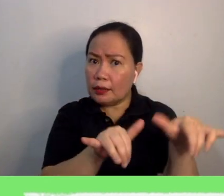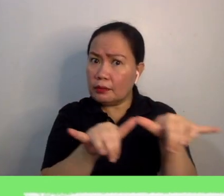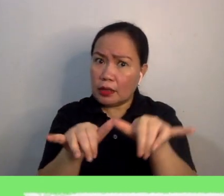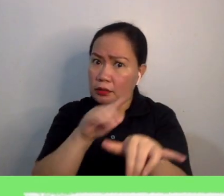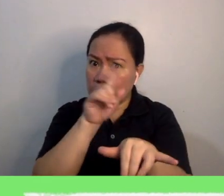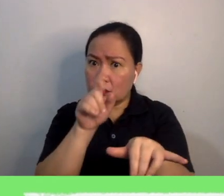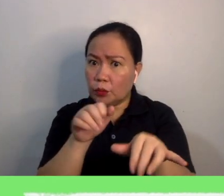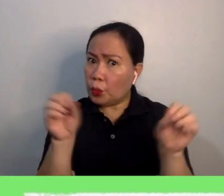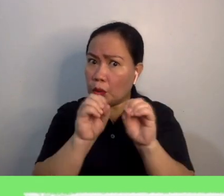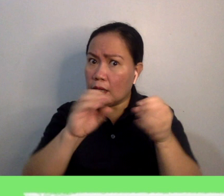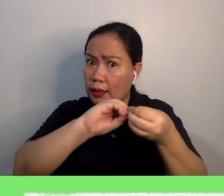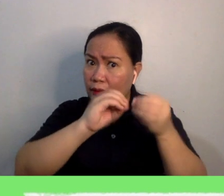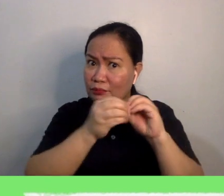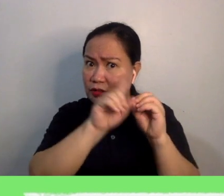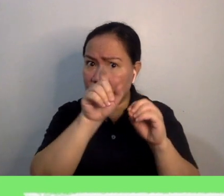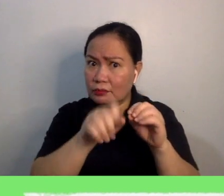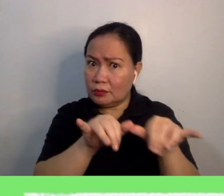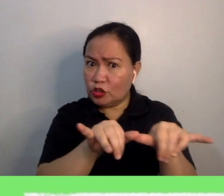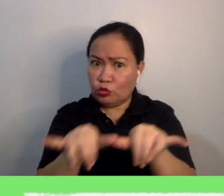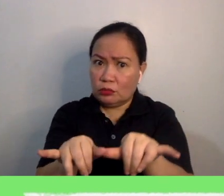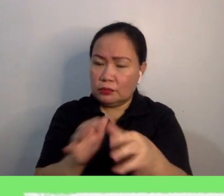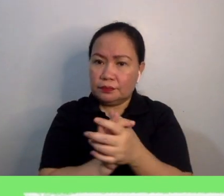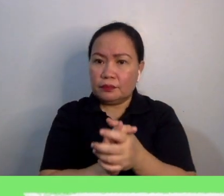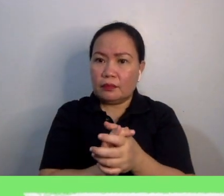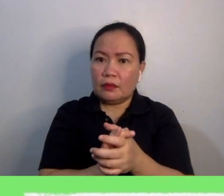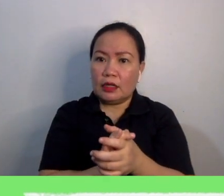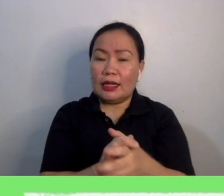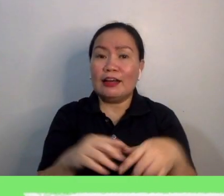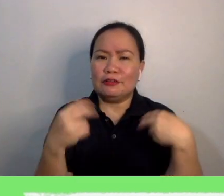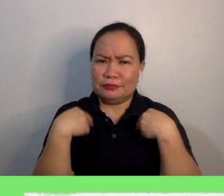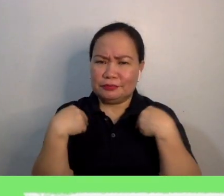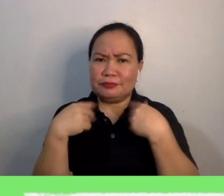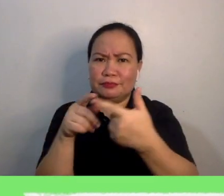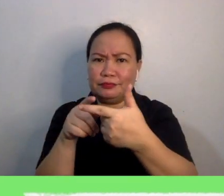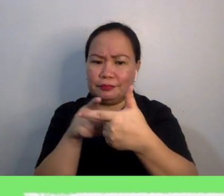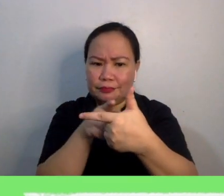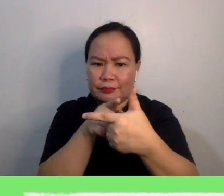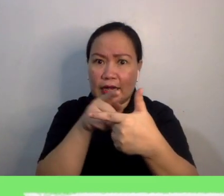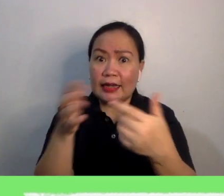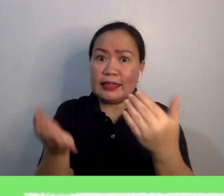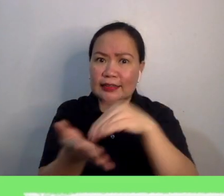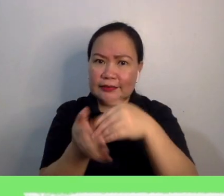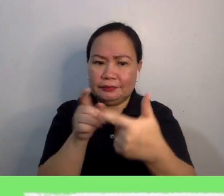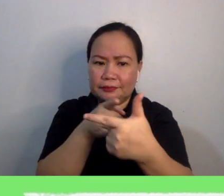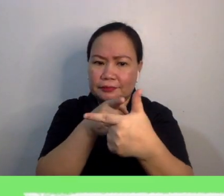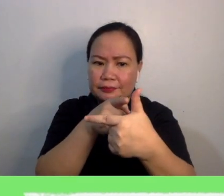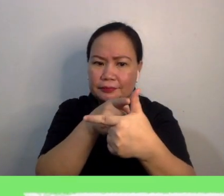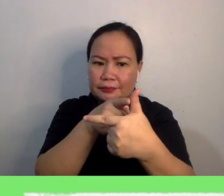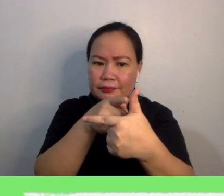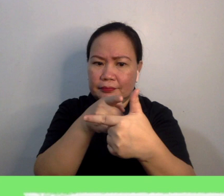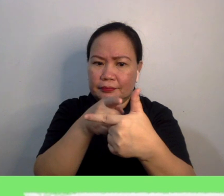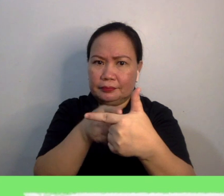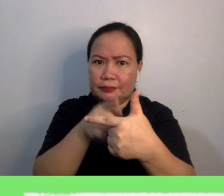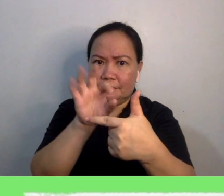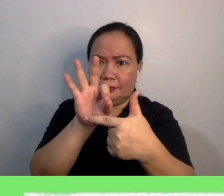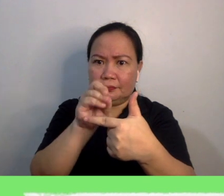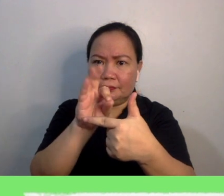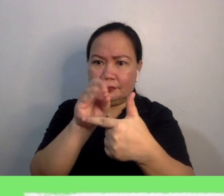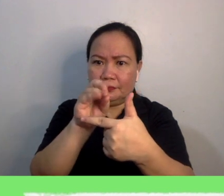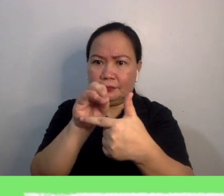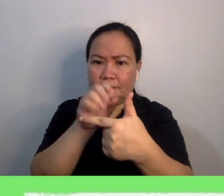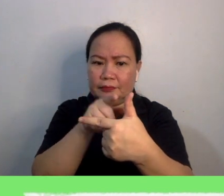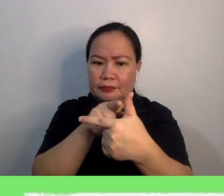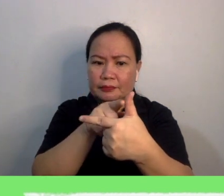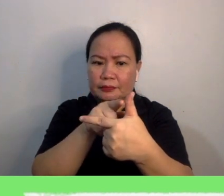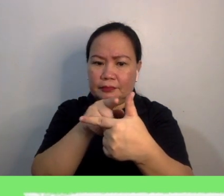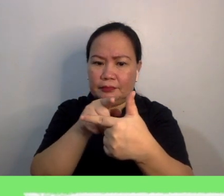kapag minsan, meron tayong ganitong symbol, yung foot, okay? So, if this is 90, so